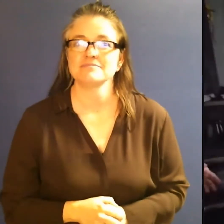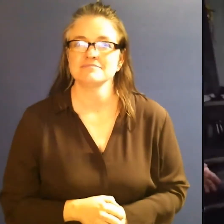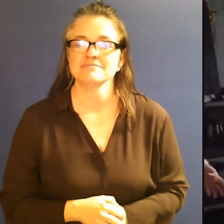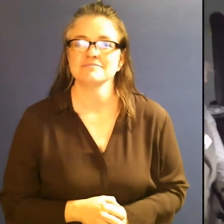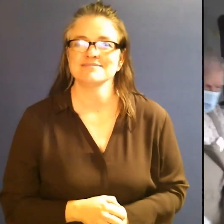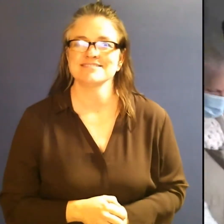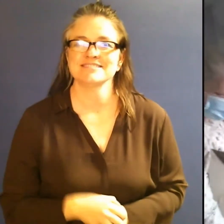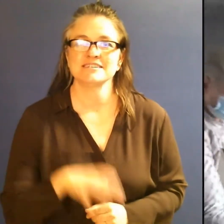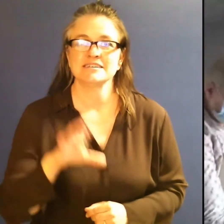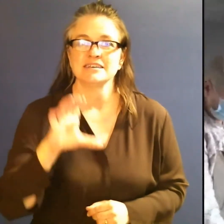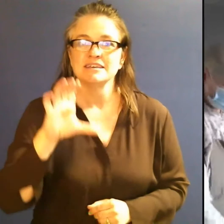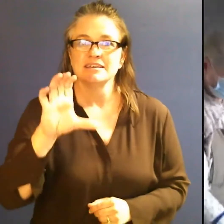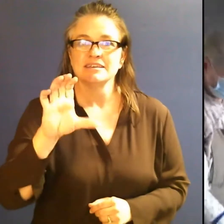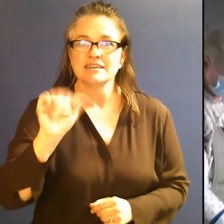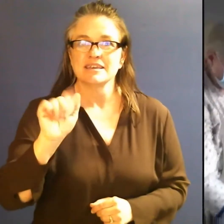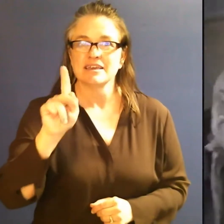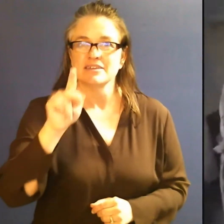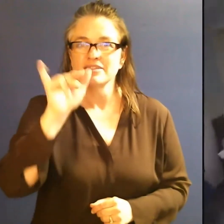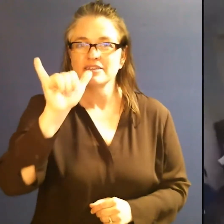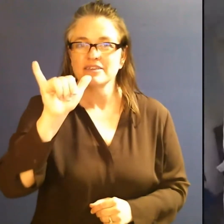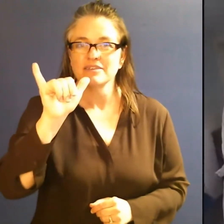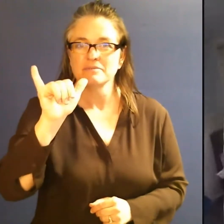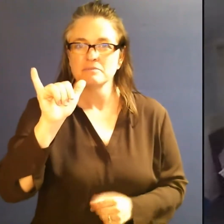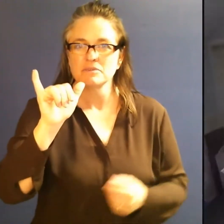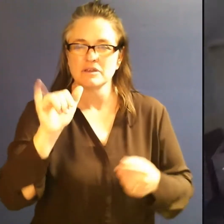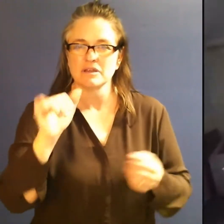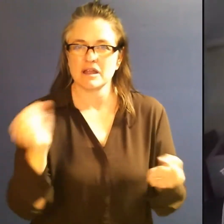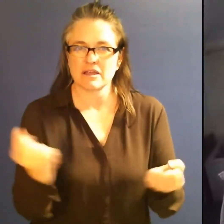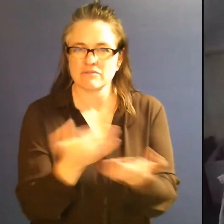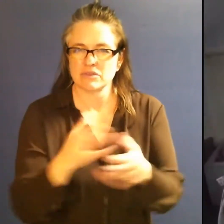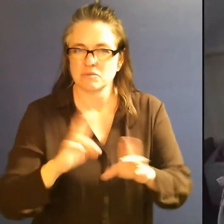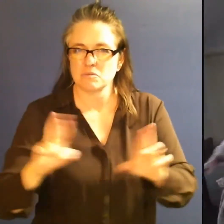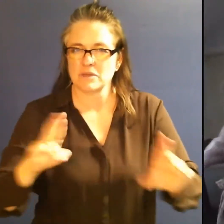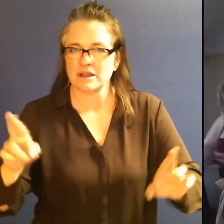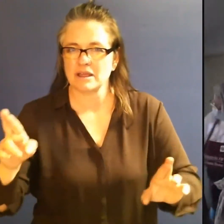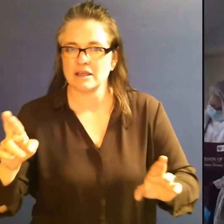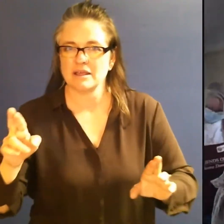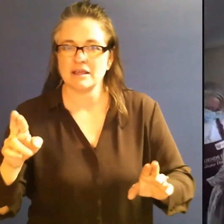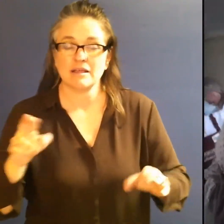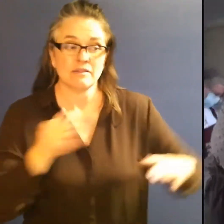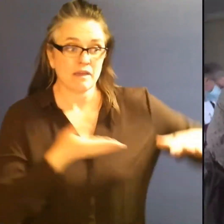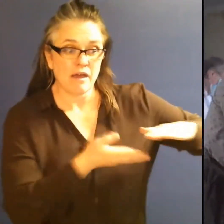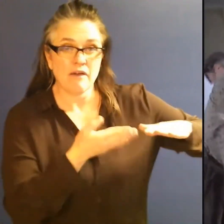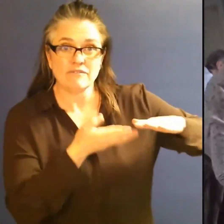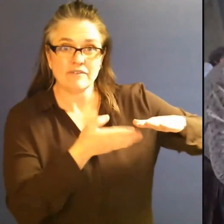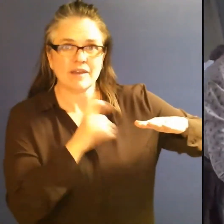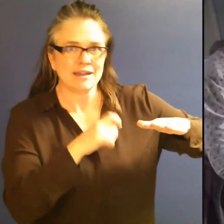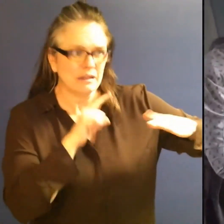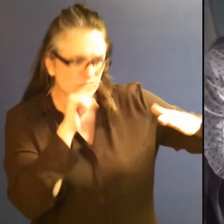and prep a sheet. Well, I'm going to check the cookies that are already in the oven.